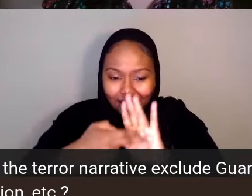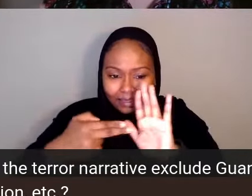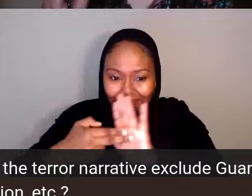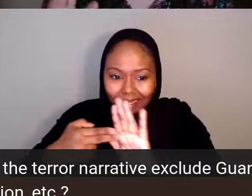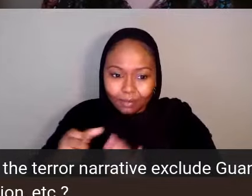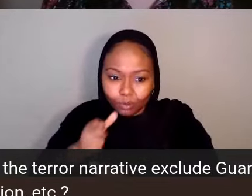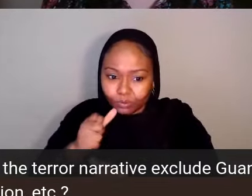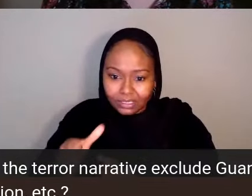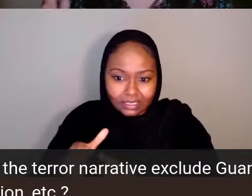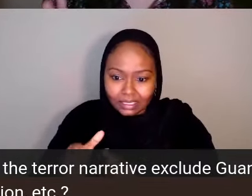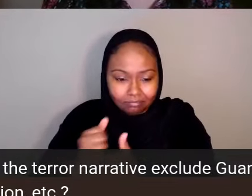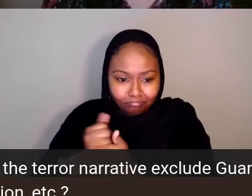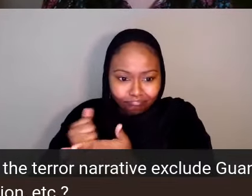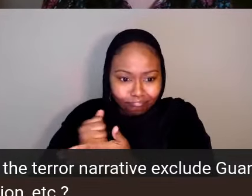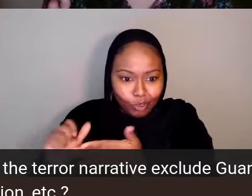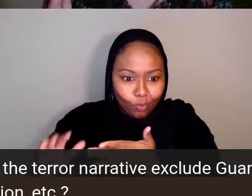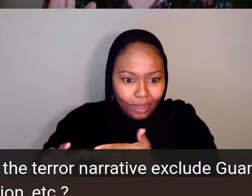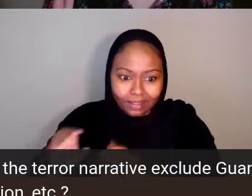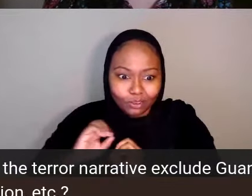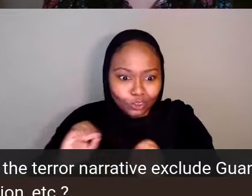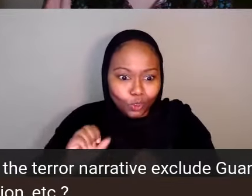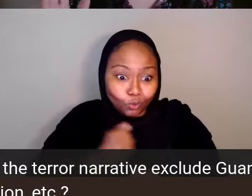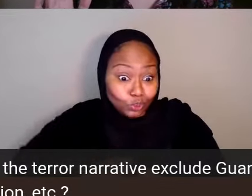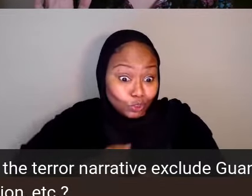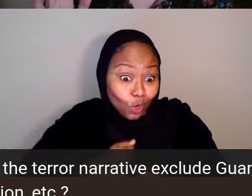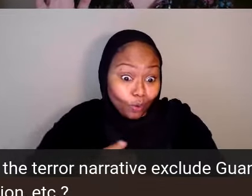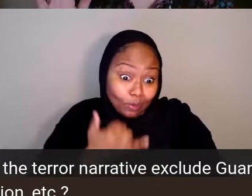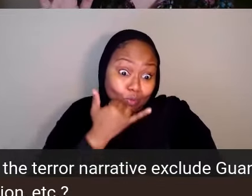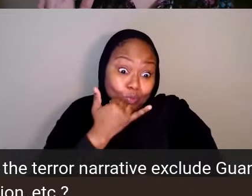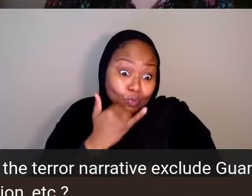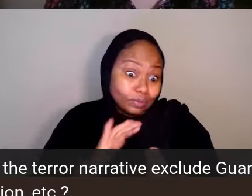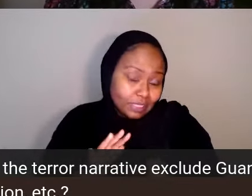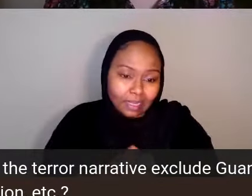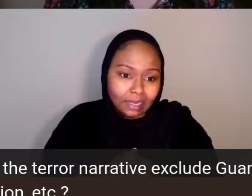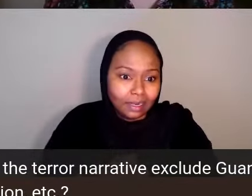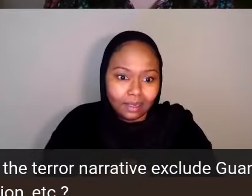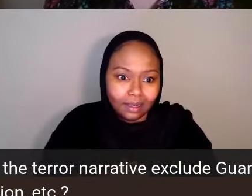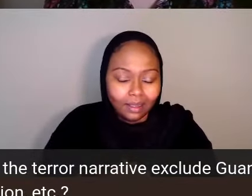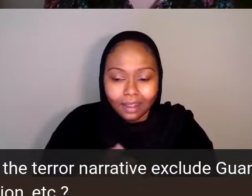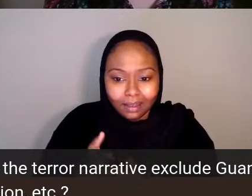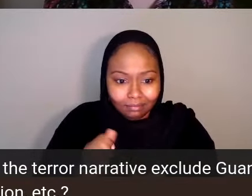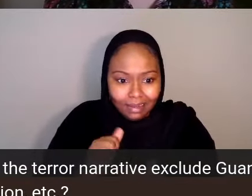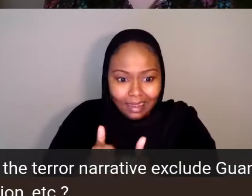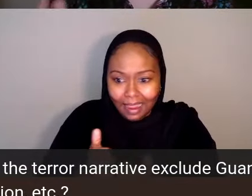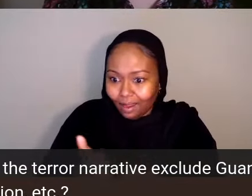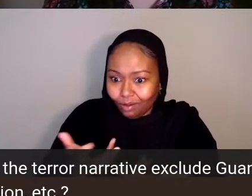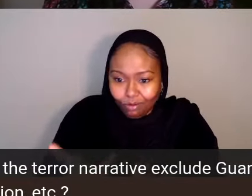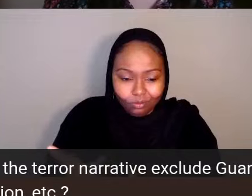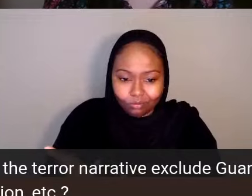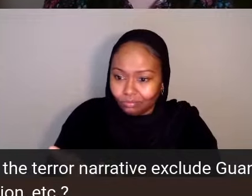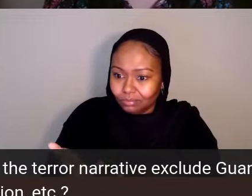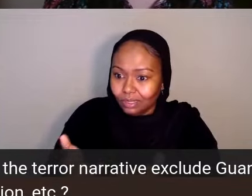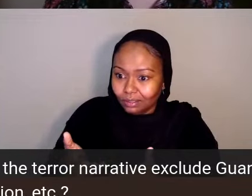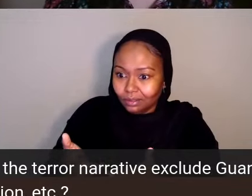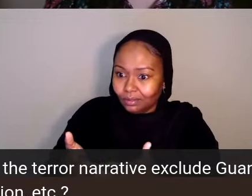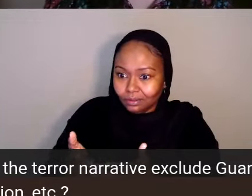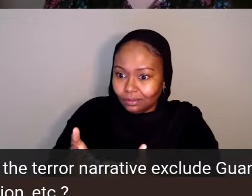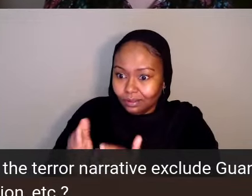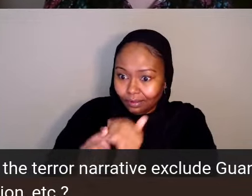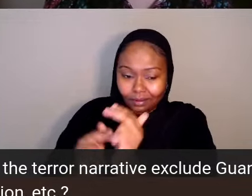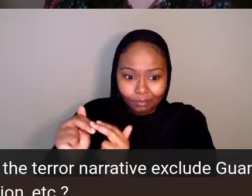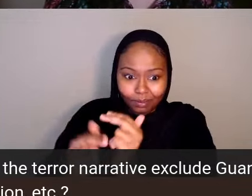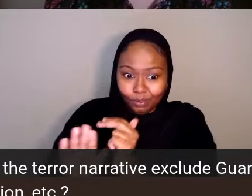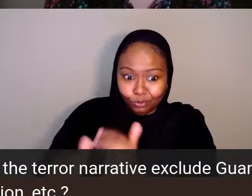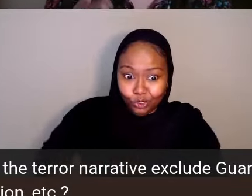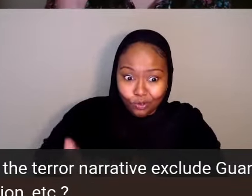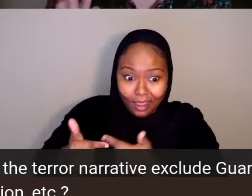There's no sorry, we were wrong. Now, rebuild your life. The stigma follows many people.